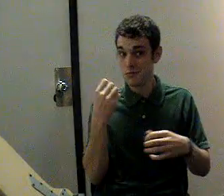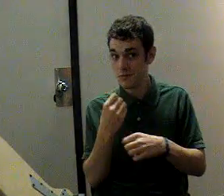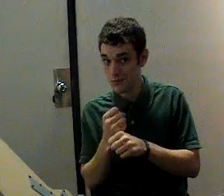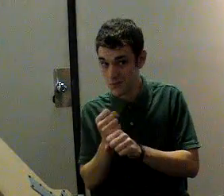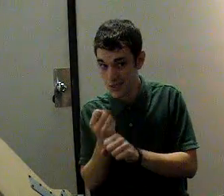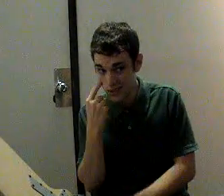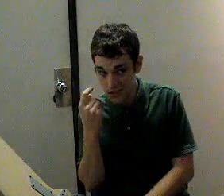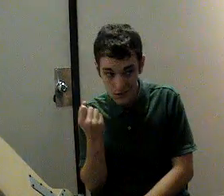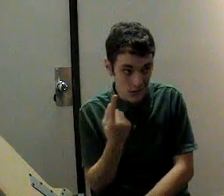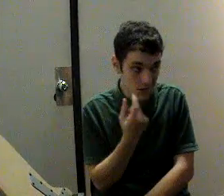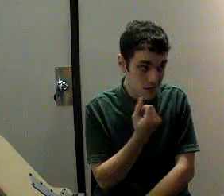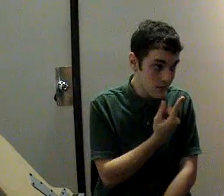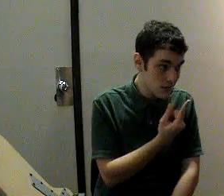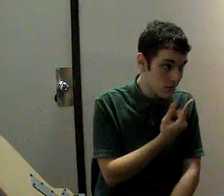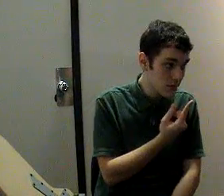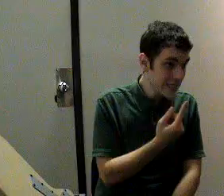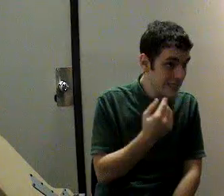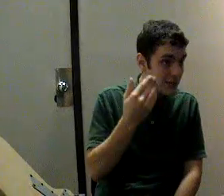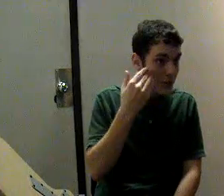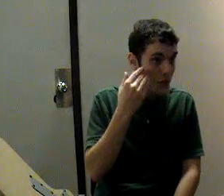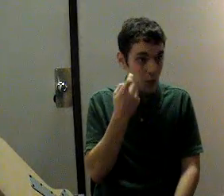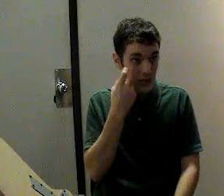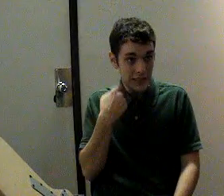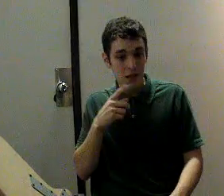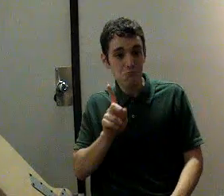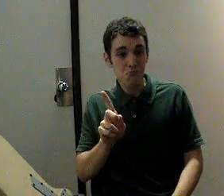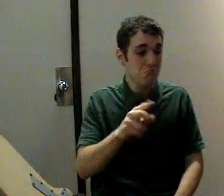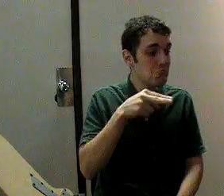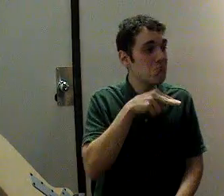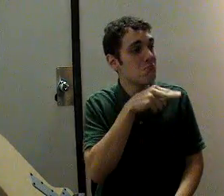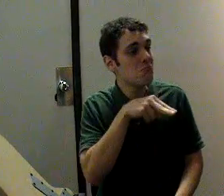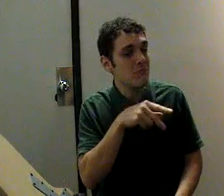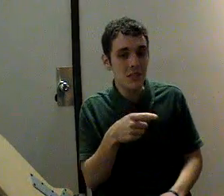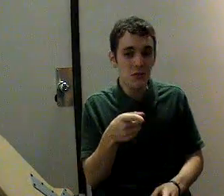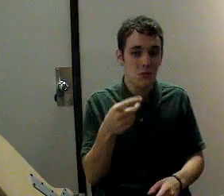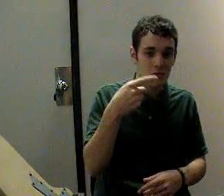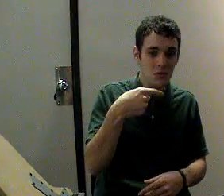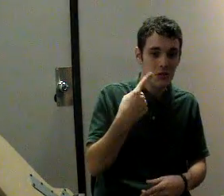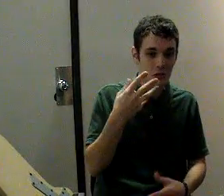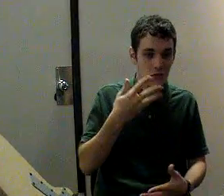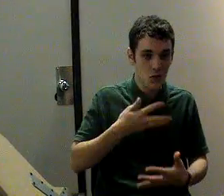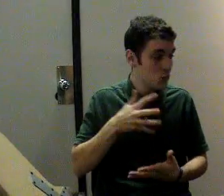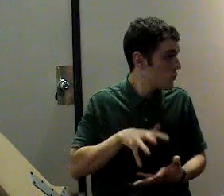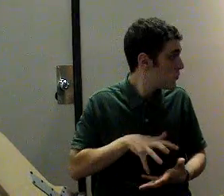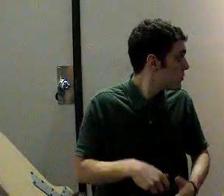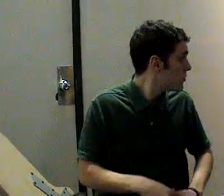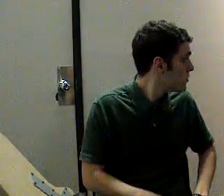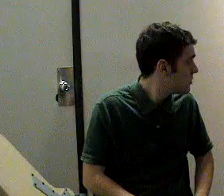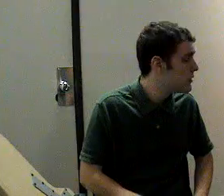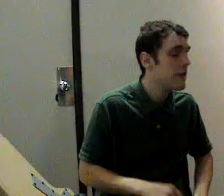I can see a lot of confusion. So, okay. So then the next part was, what are the 3 factors